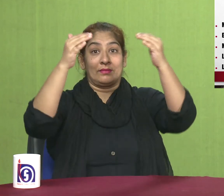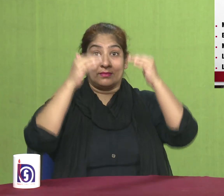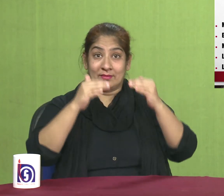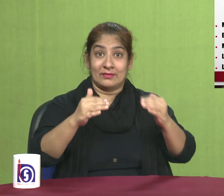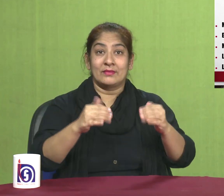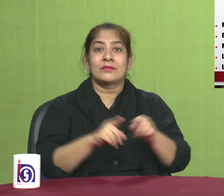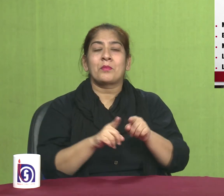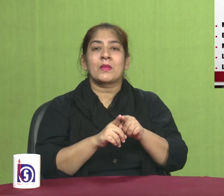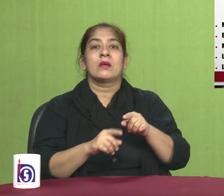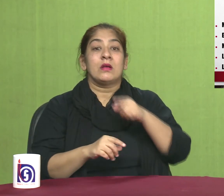rate.